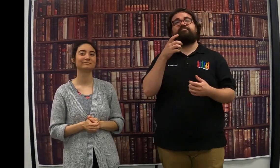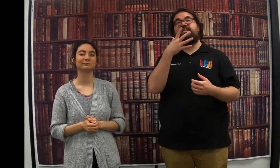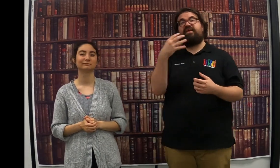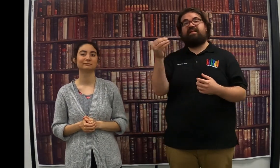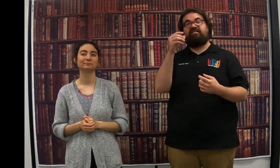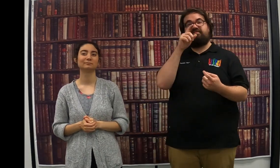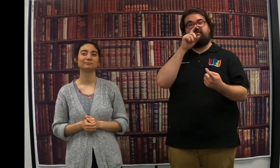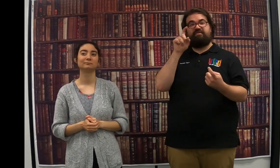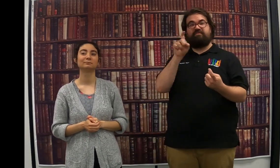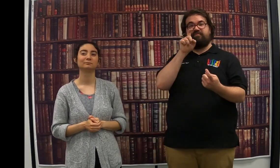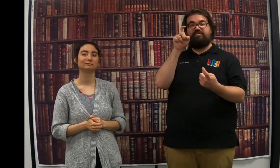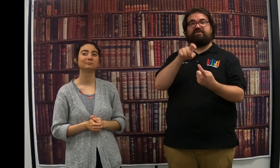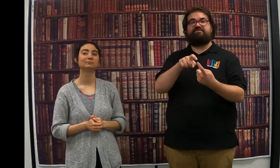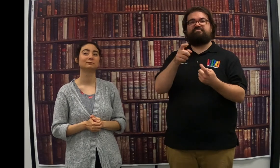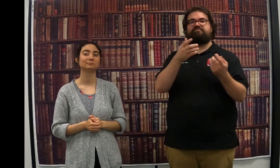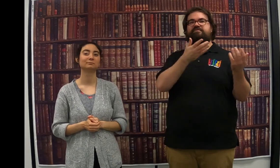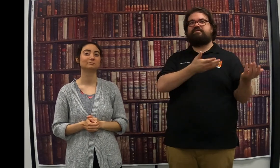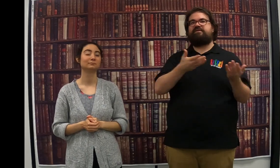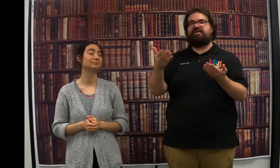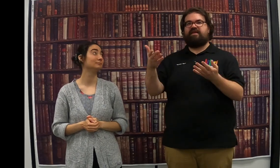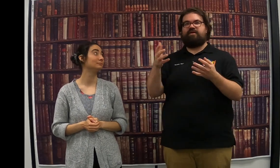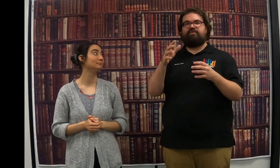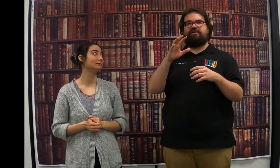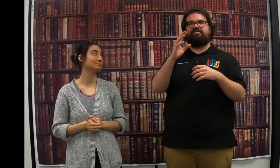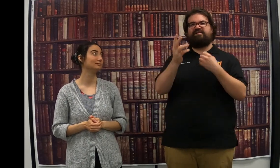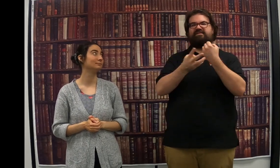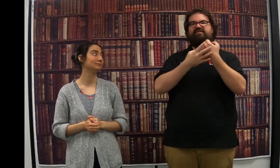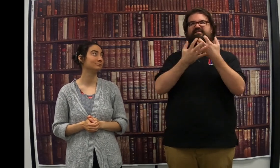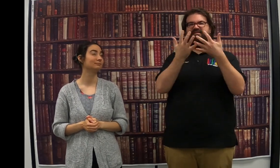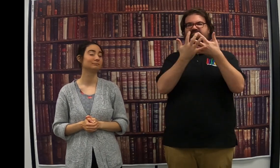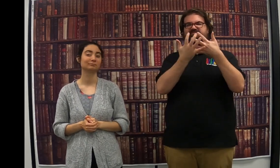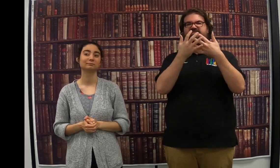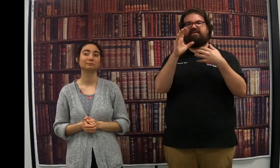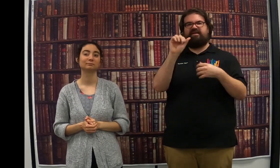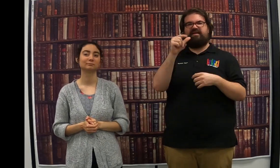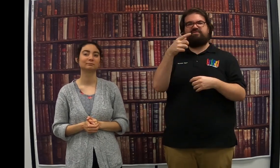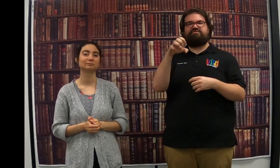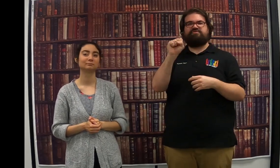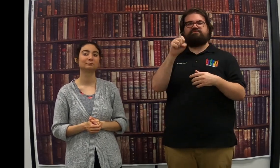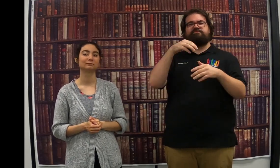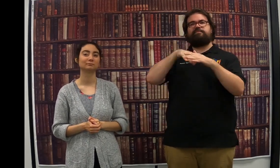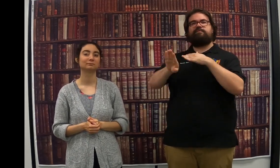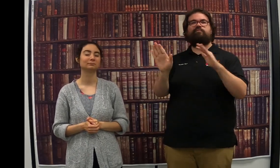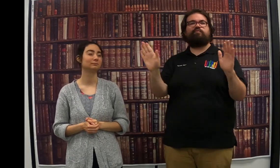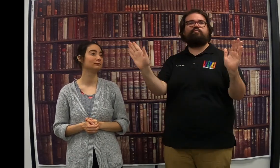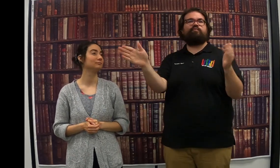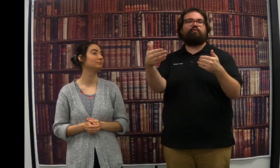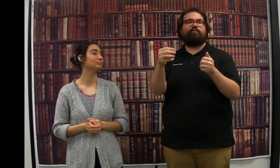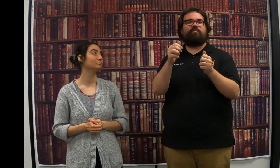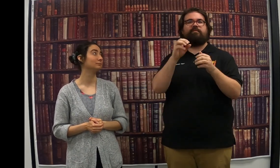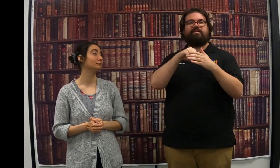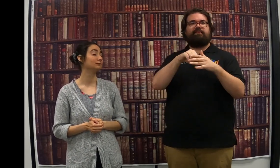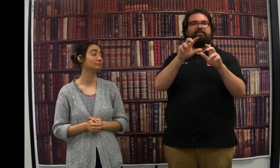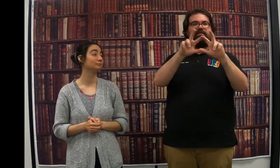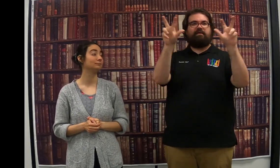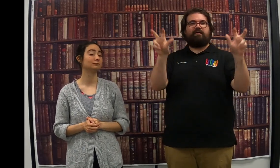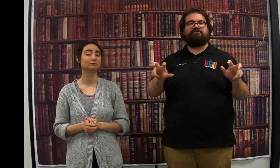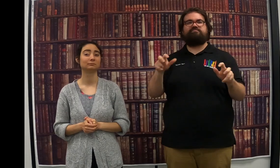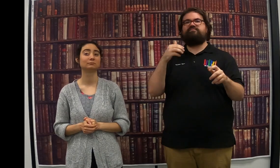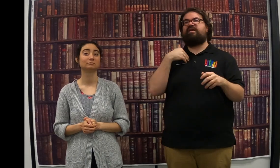And the witch carried the cages into a room in the castle. She had about 7,000 cages of rare